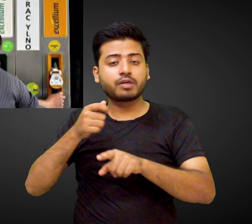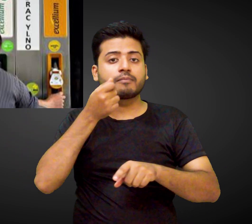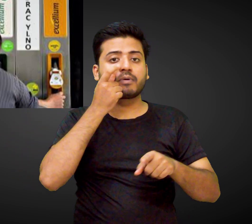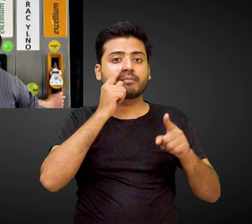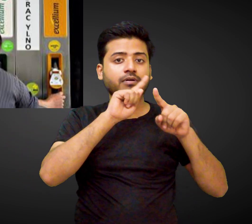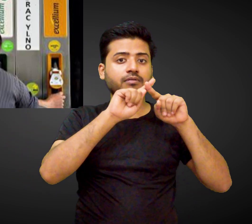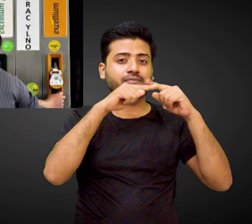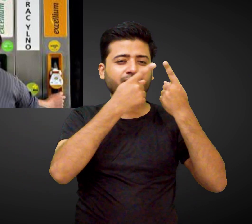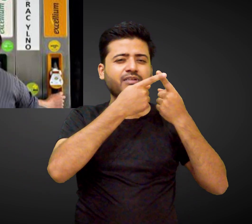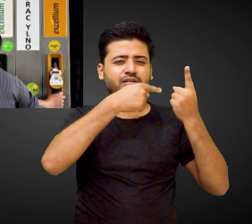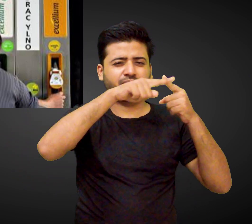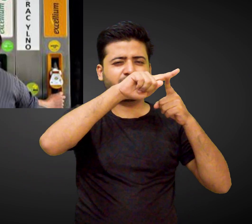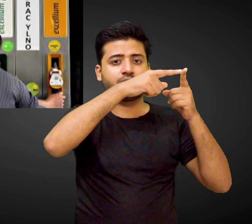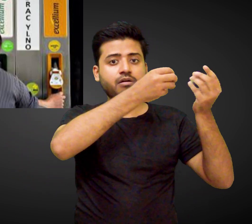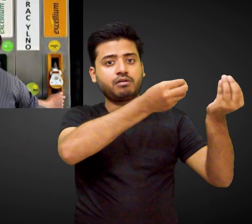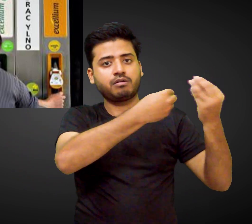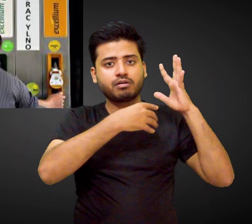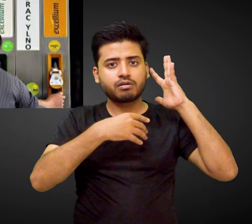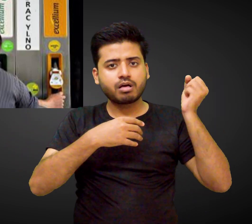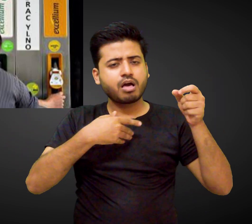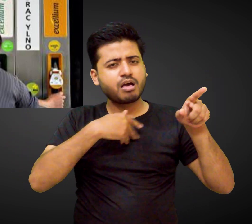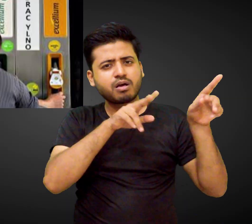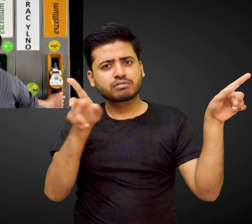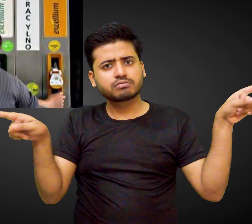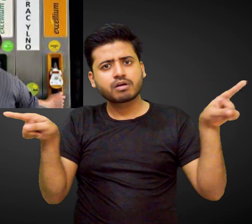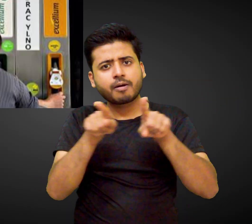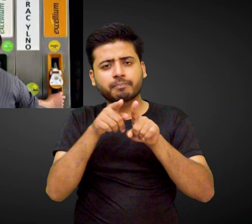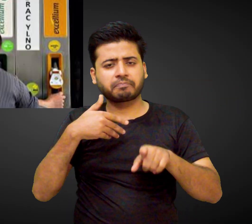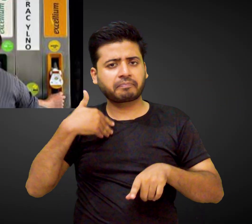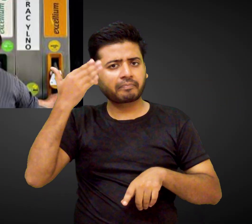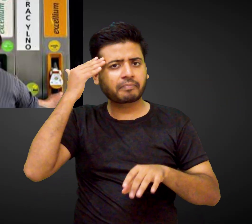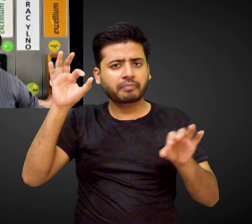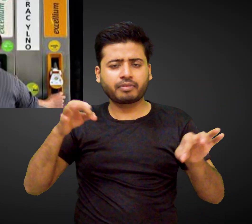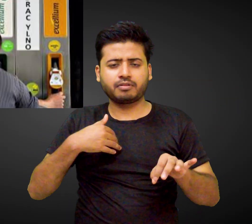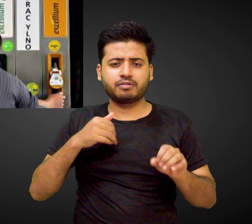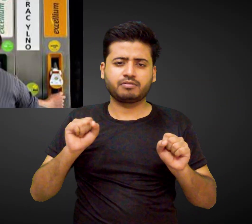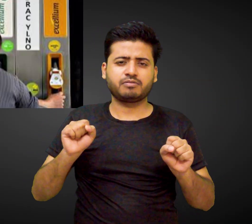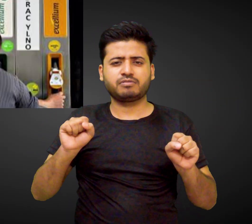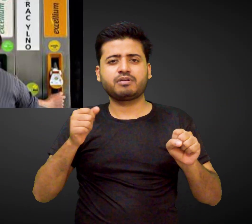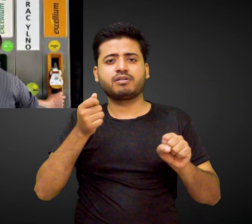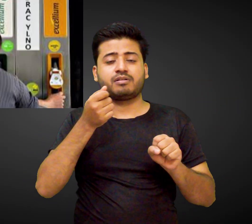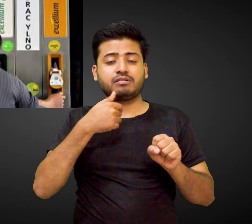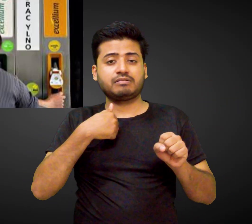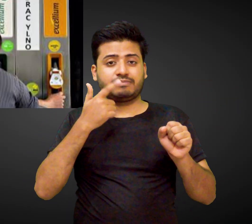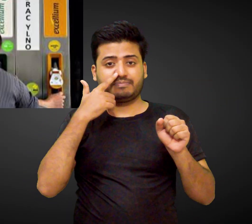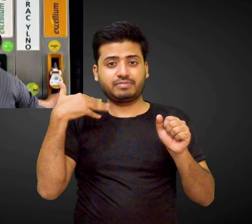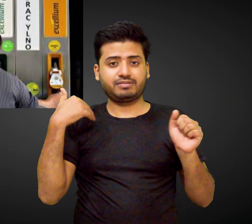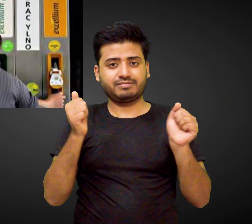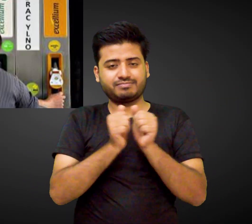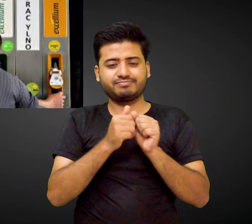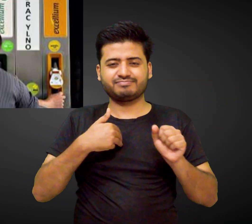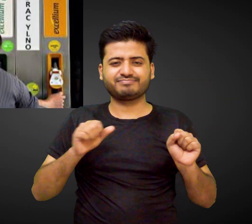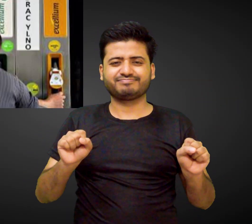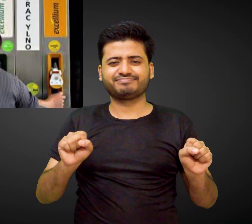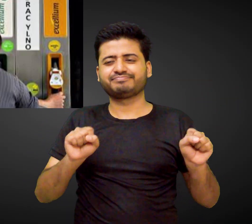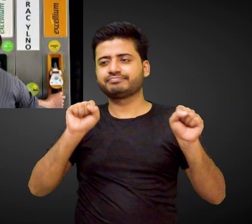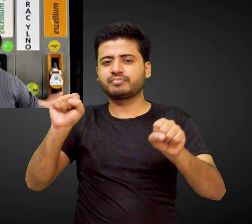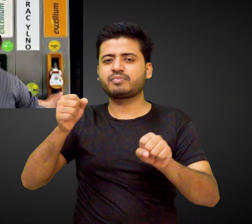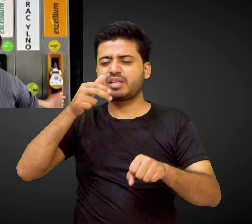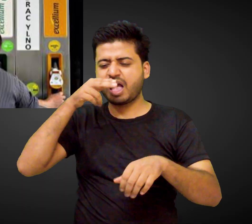have competitive fuel prices that are exclusive to their members. Fuel-efficient driving habits. Drive smoothly.